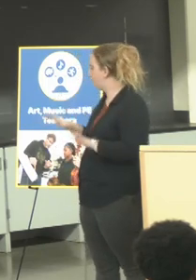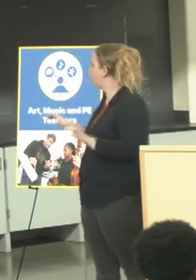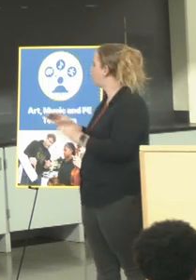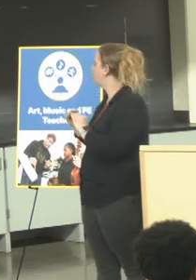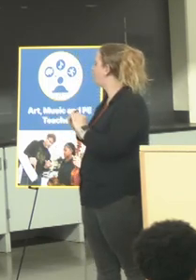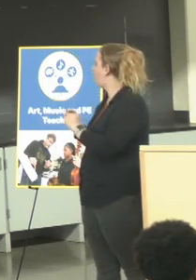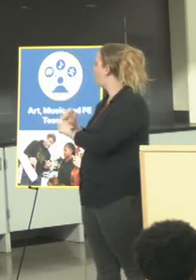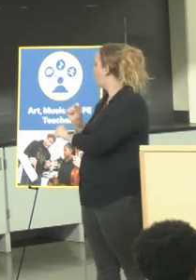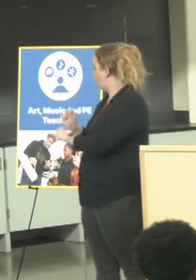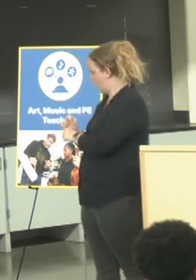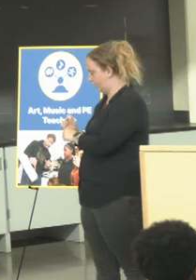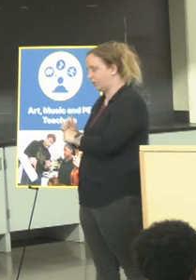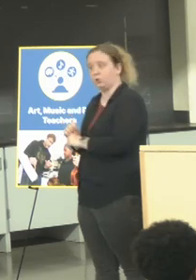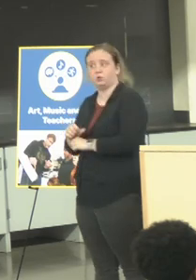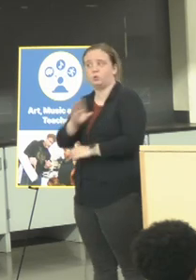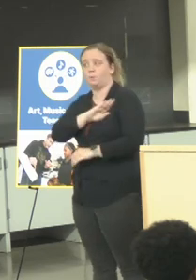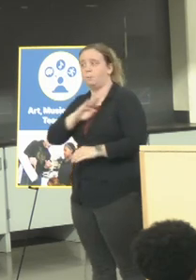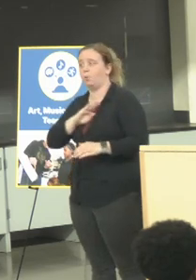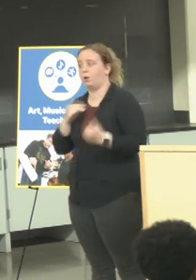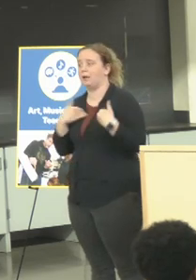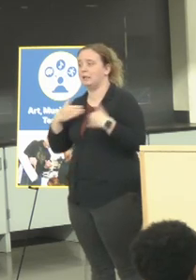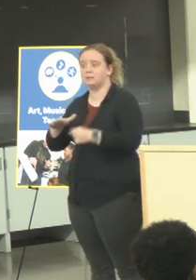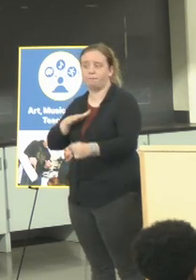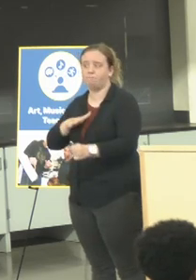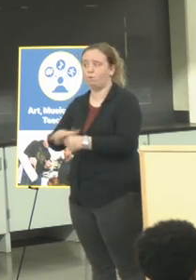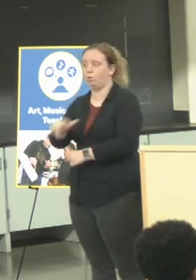make adjustments on that plan.